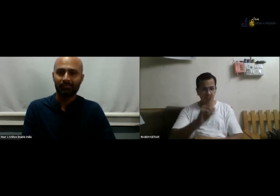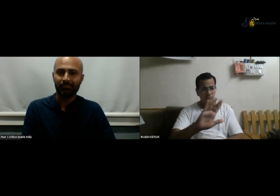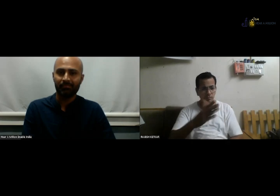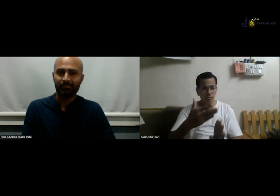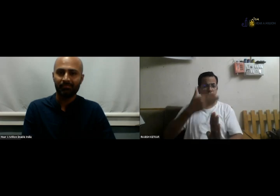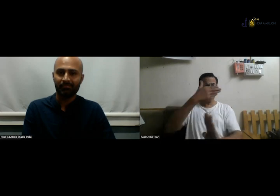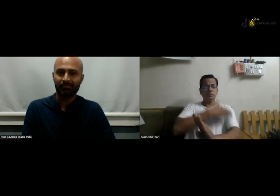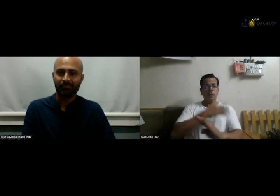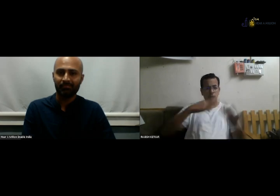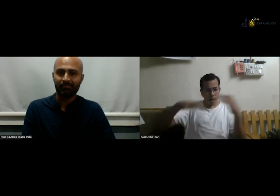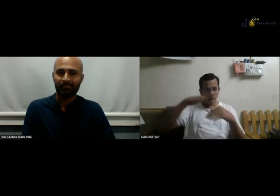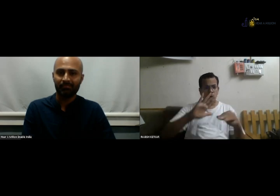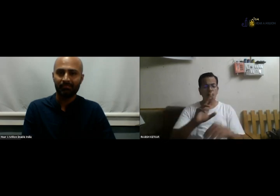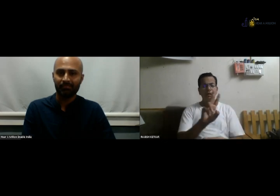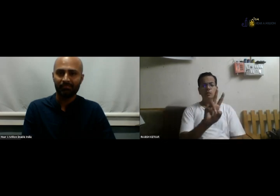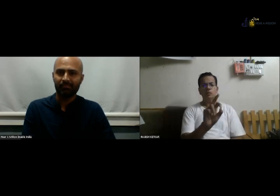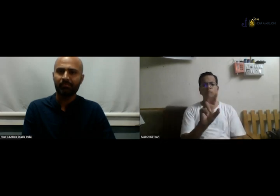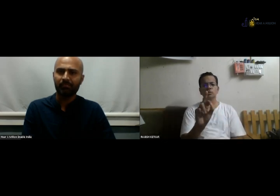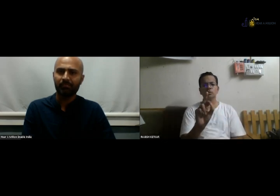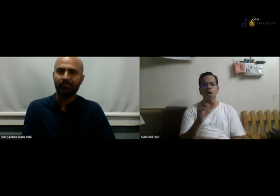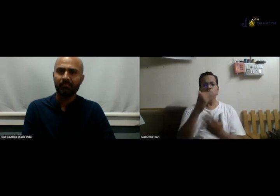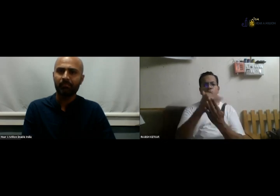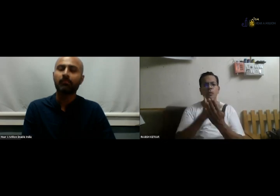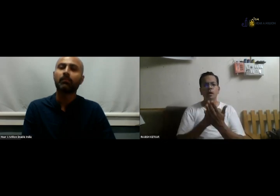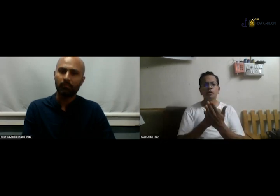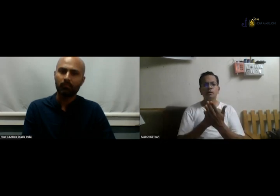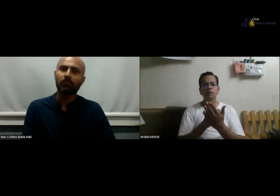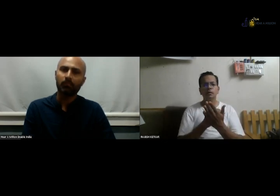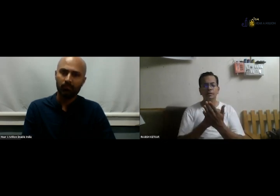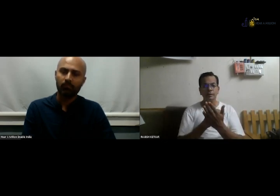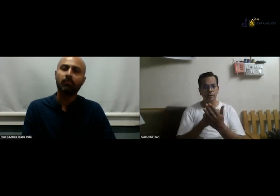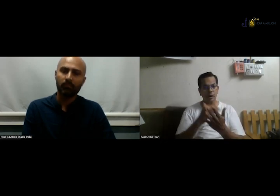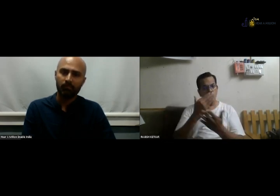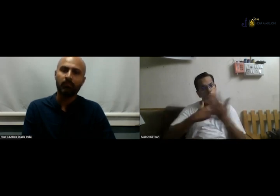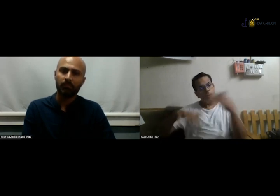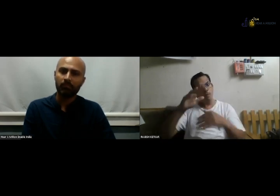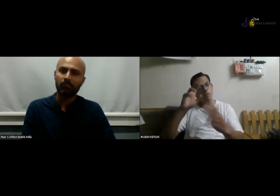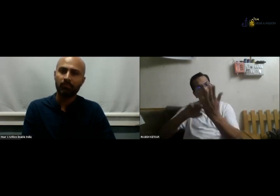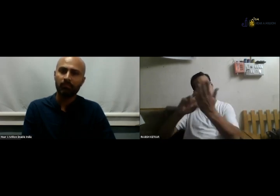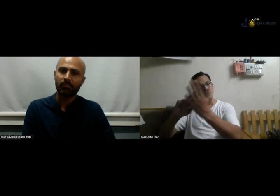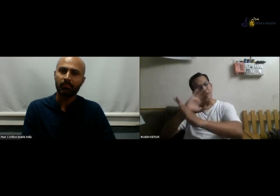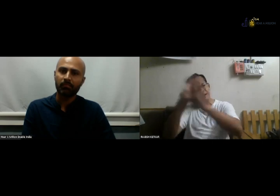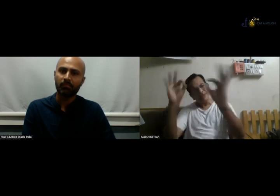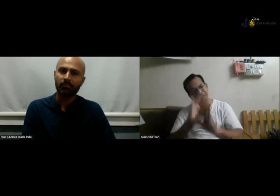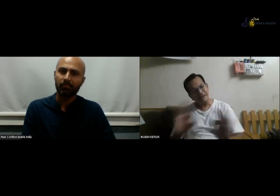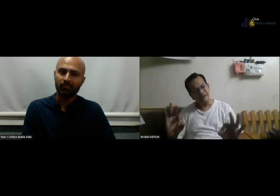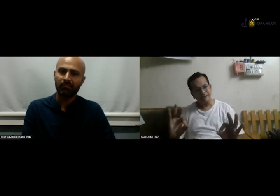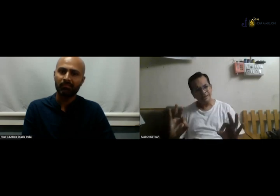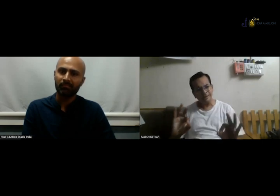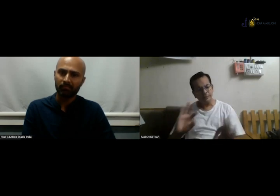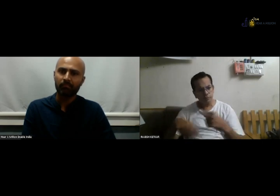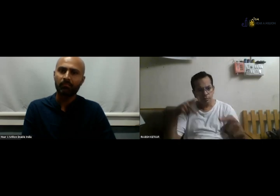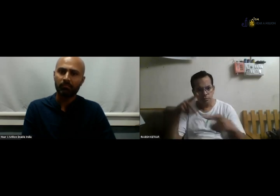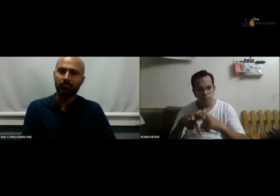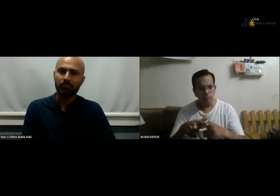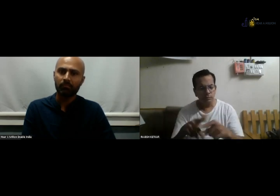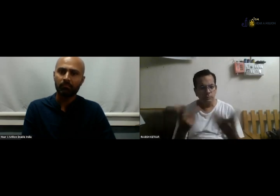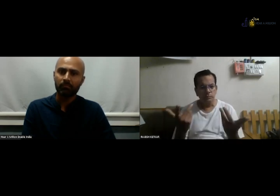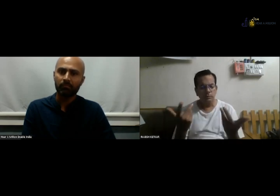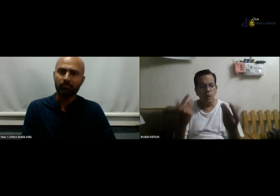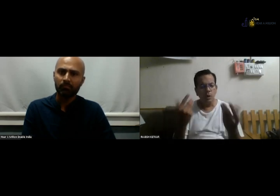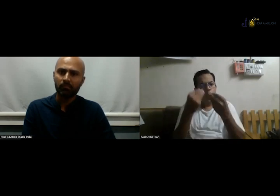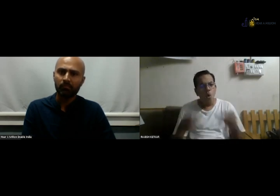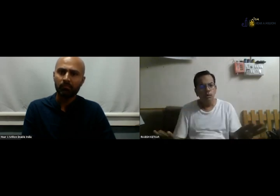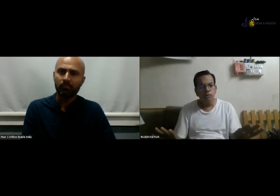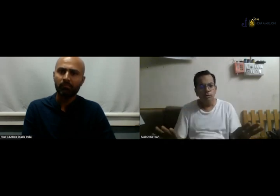be careful. And she has not came here for the first time. In 2020 there was also a plan, we had the booking,